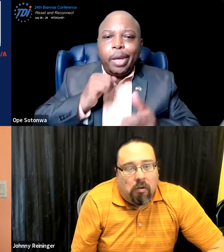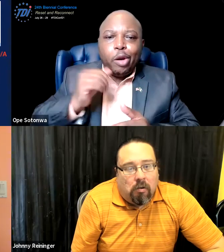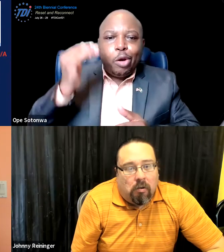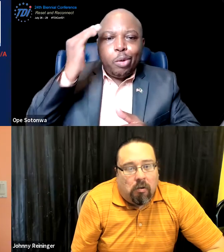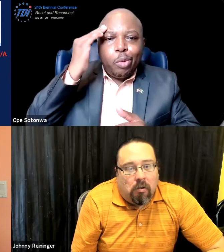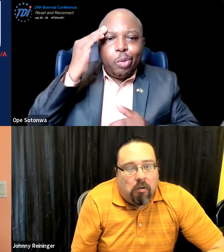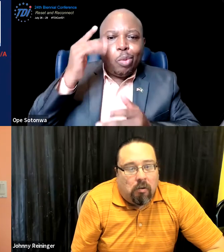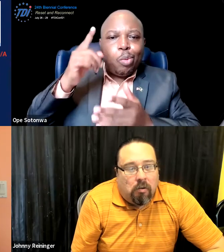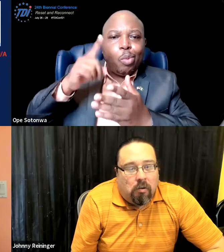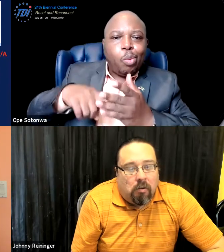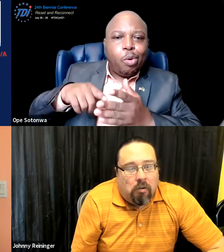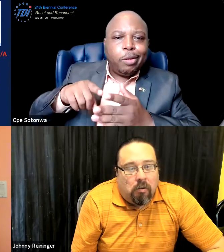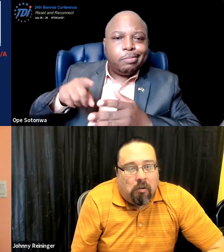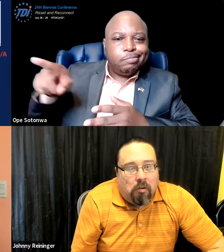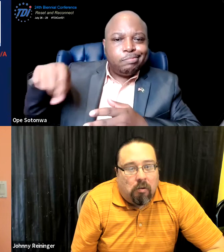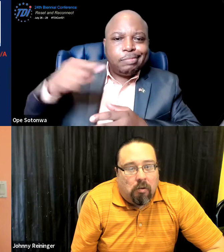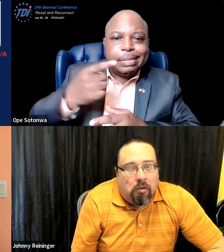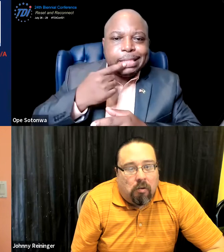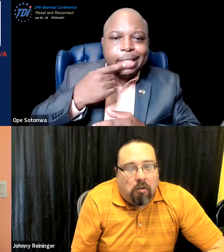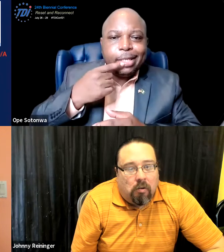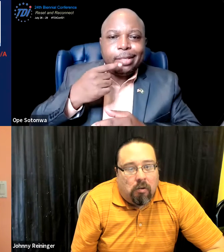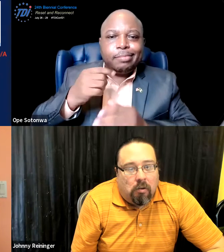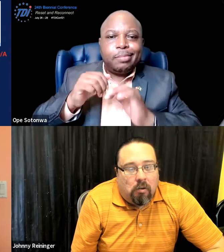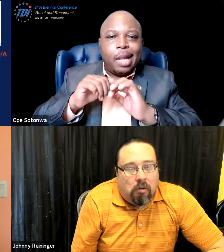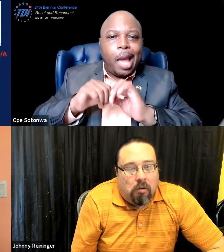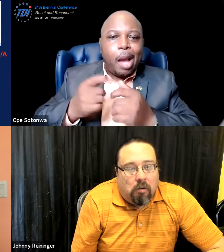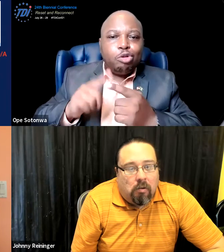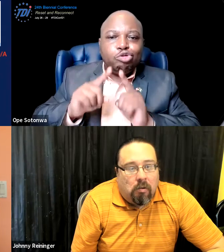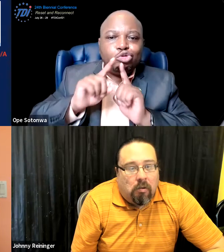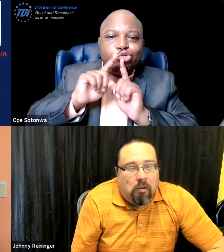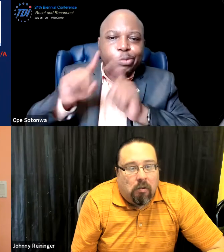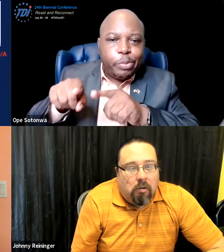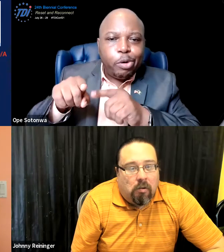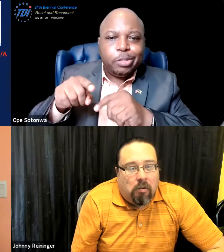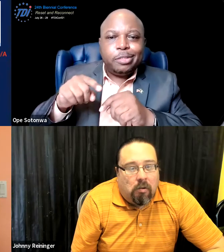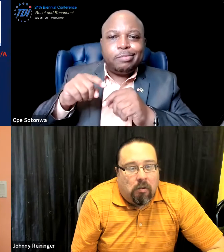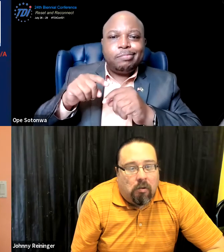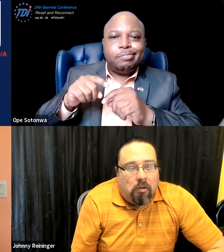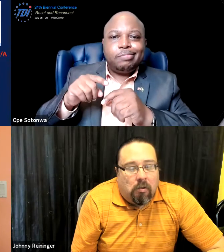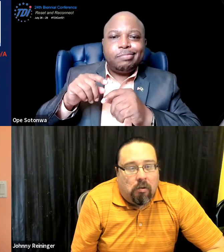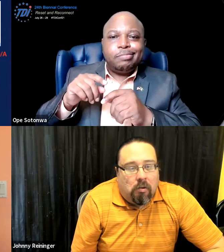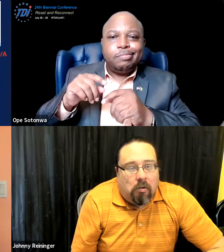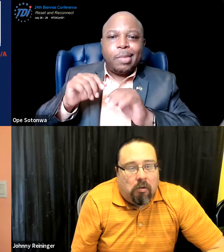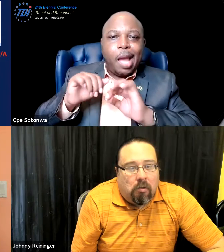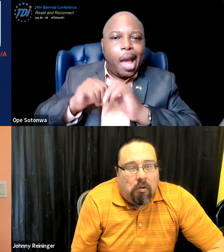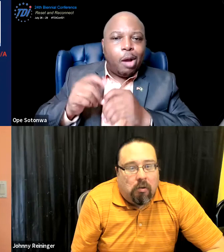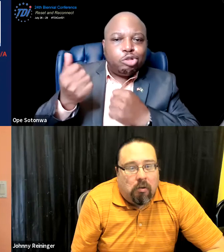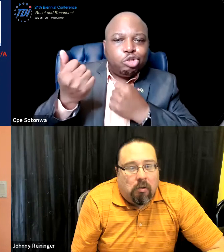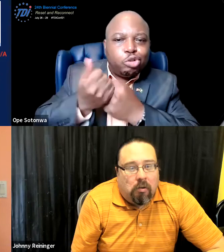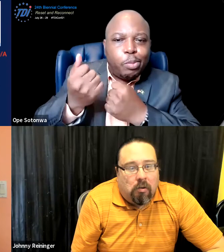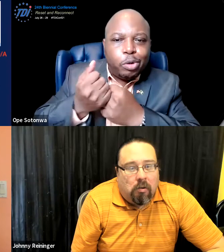So maybe there's not a familiarity with our community, so they're not sure on